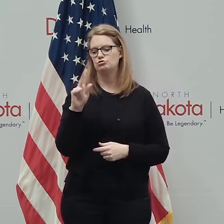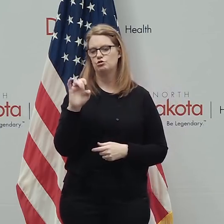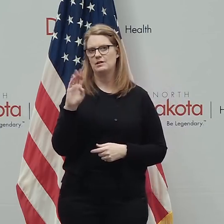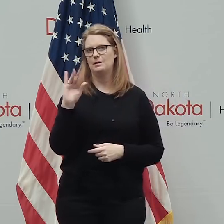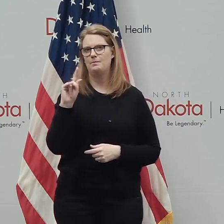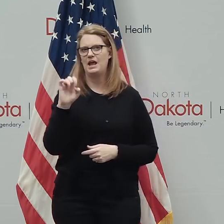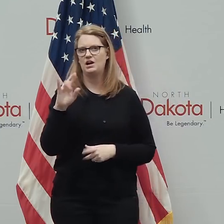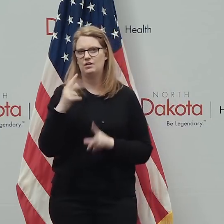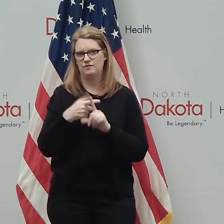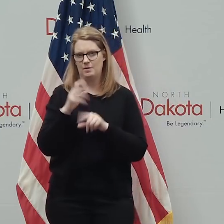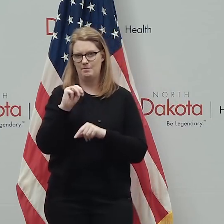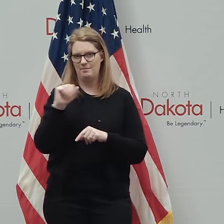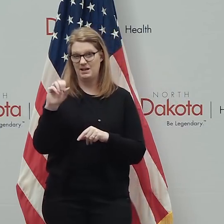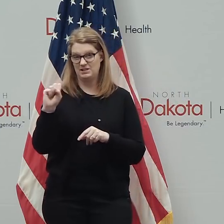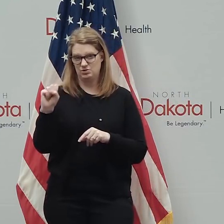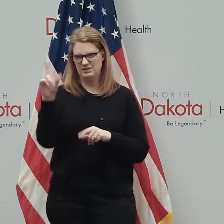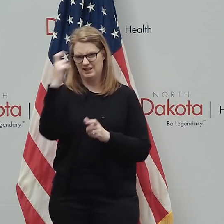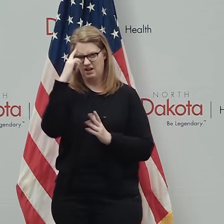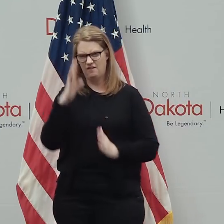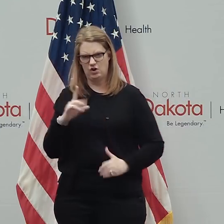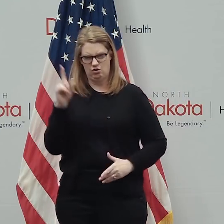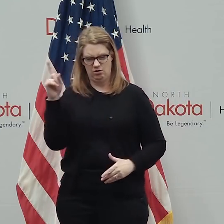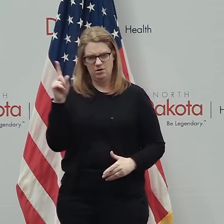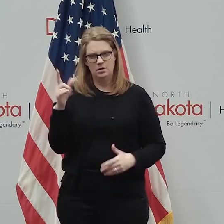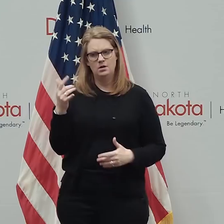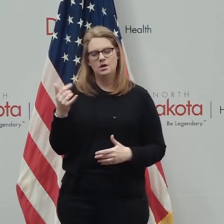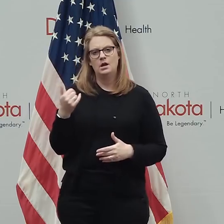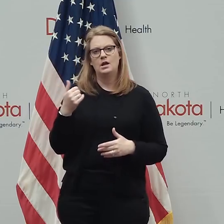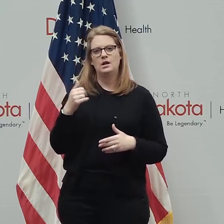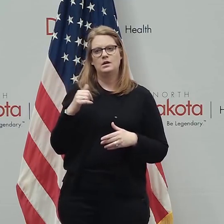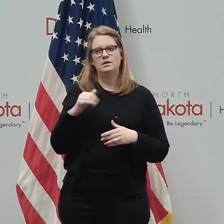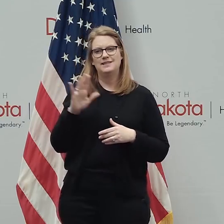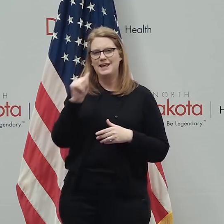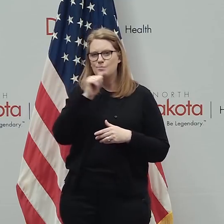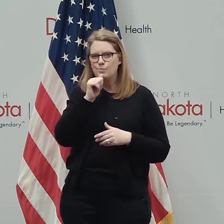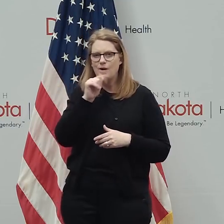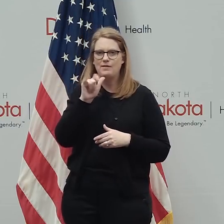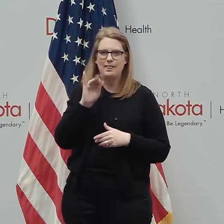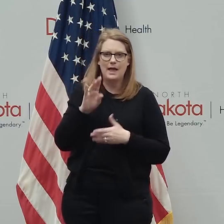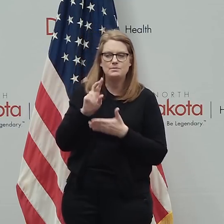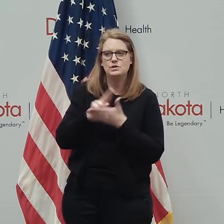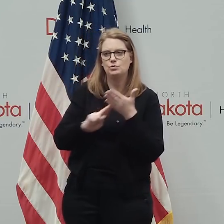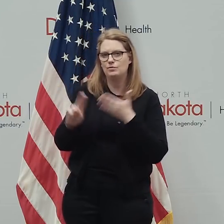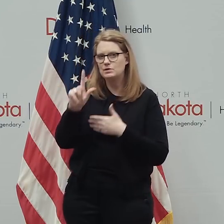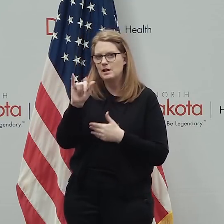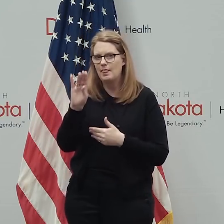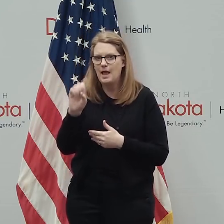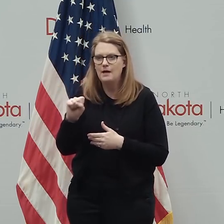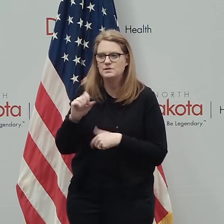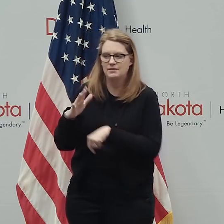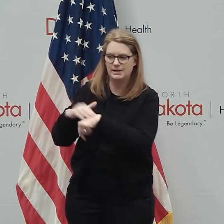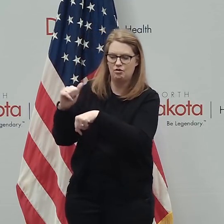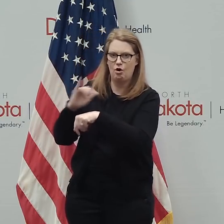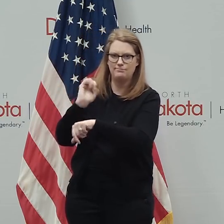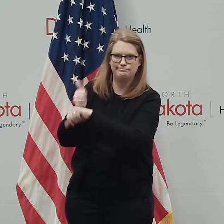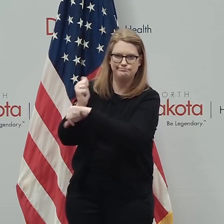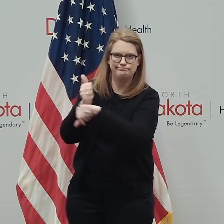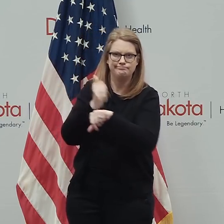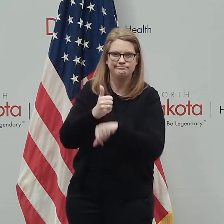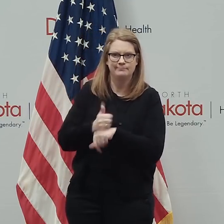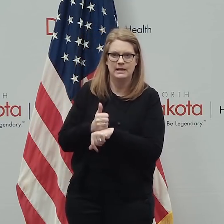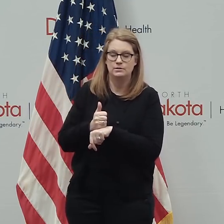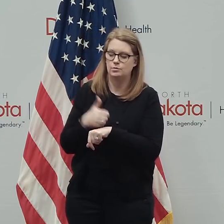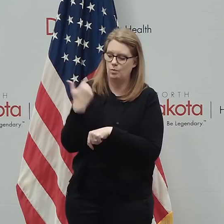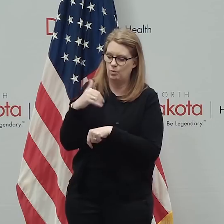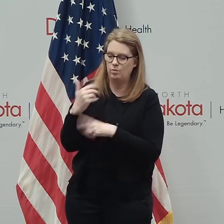morning in Massachusetts. They've got labs, private labs and university labs that have been called into action. So they've got a